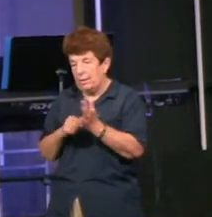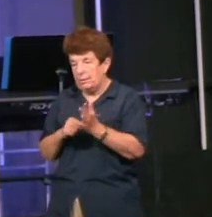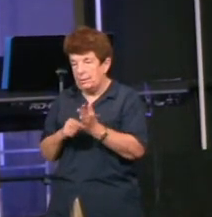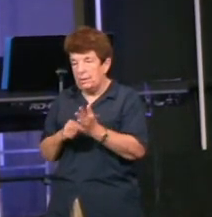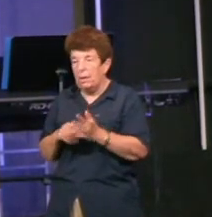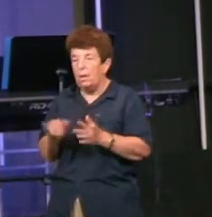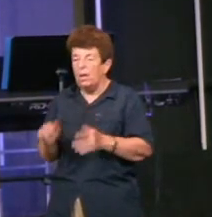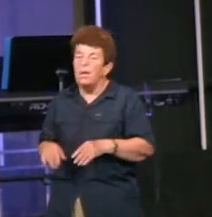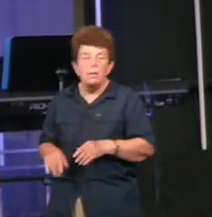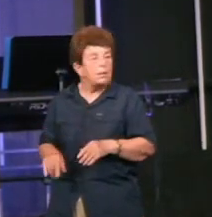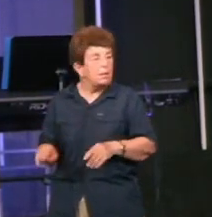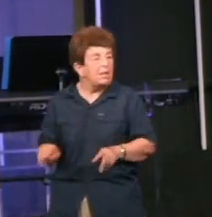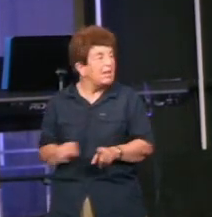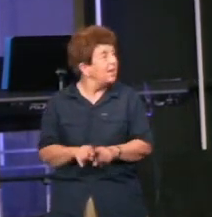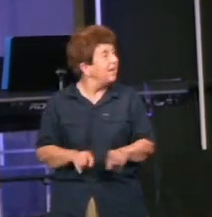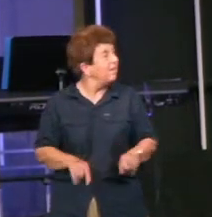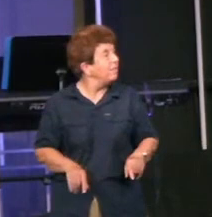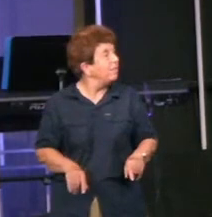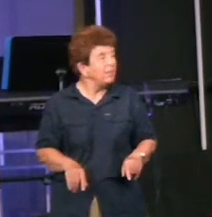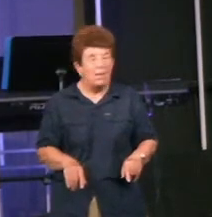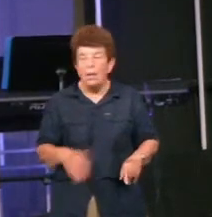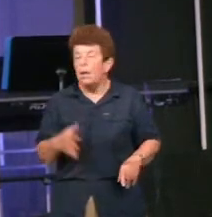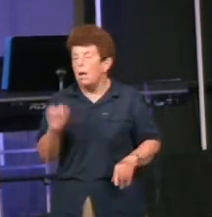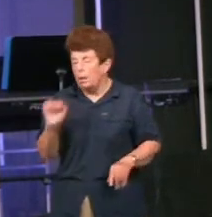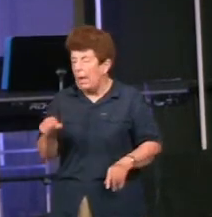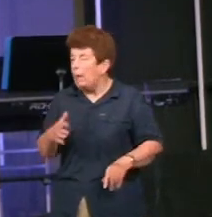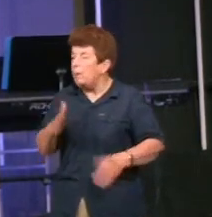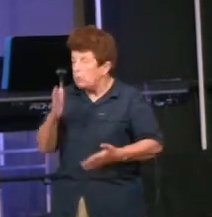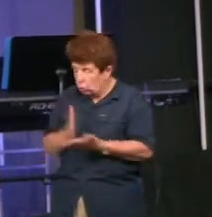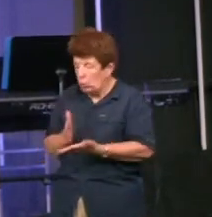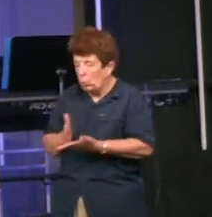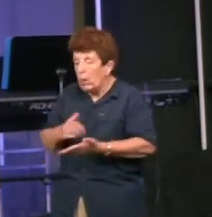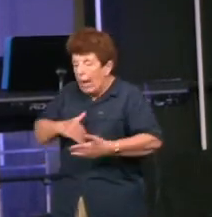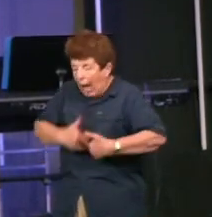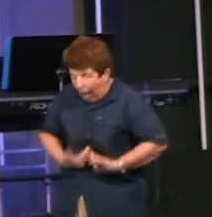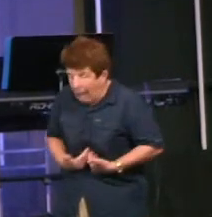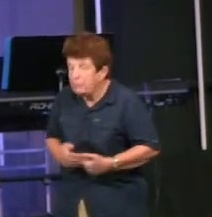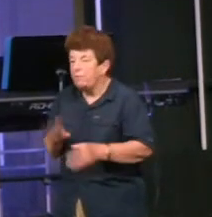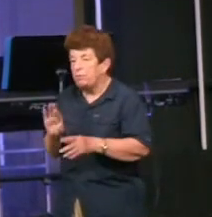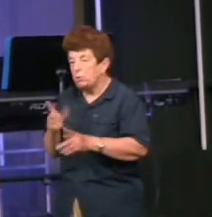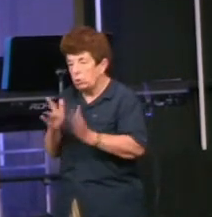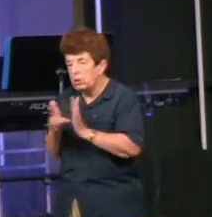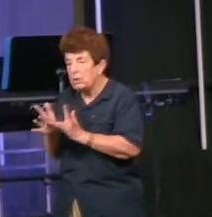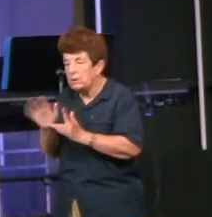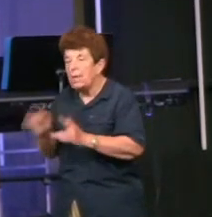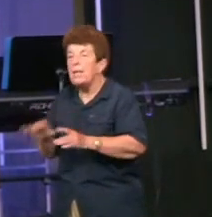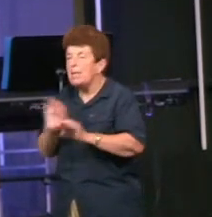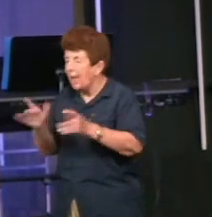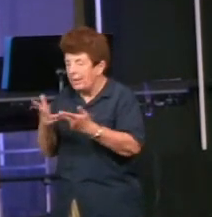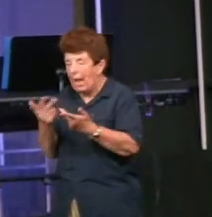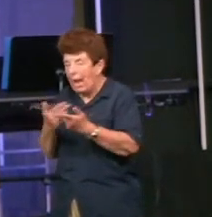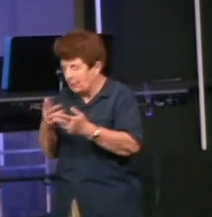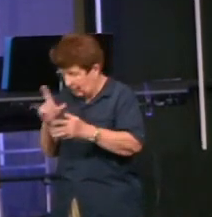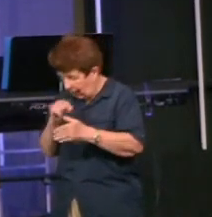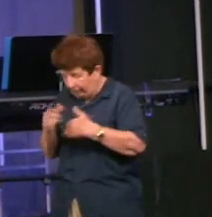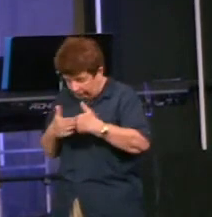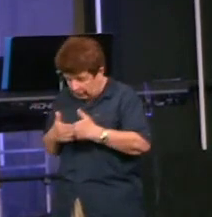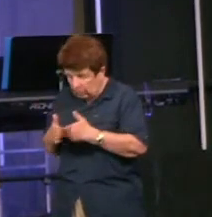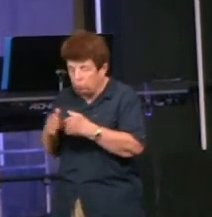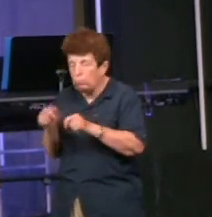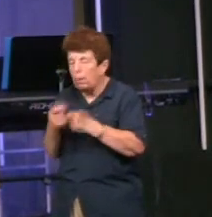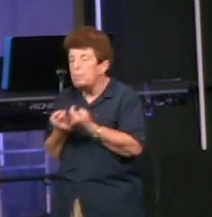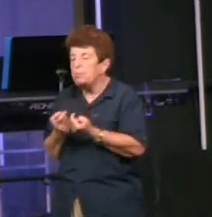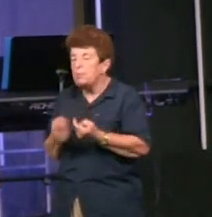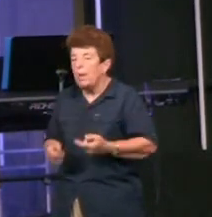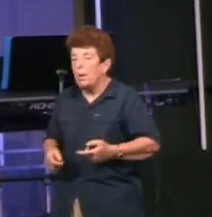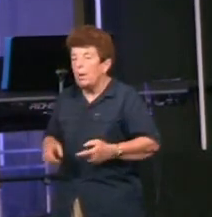All of a sudden we get this unmistakable urge of hunger for Jesus. Nothing else can fix our problem. We desire